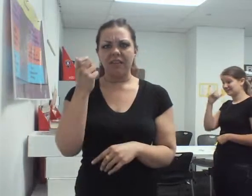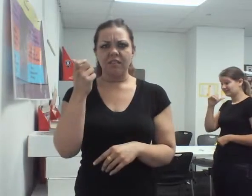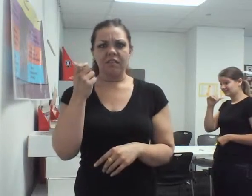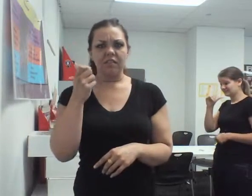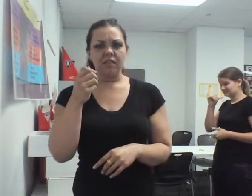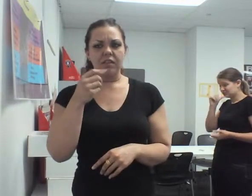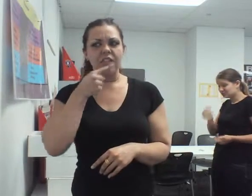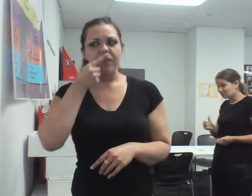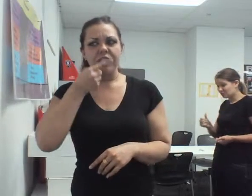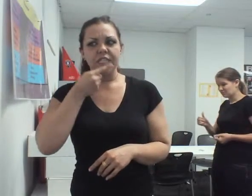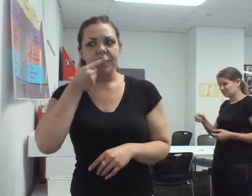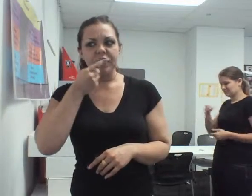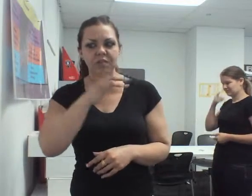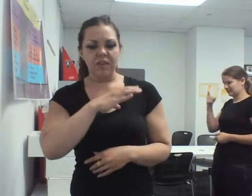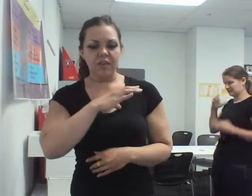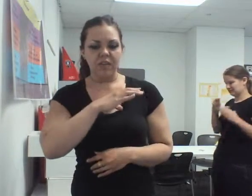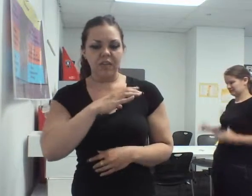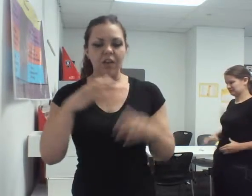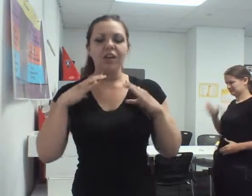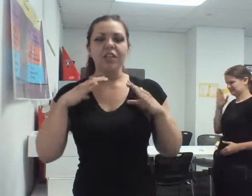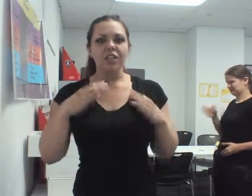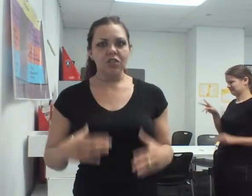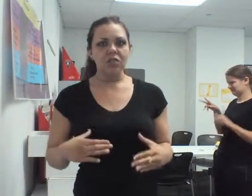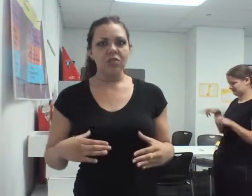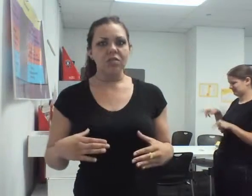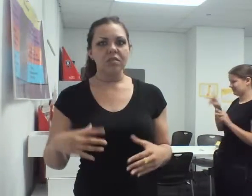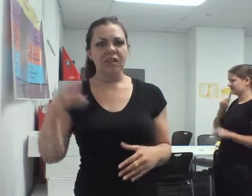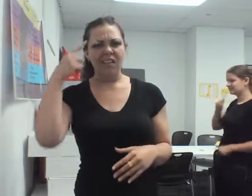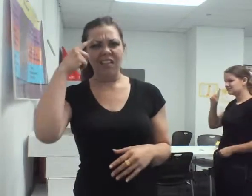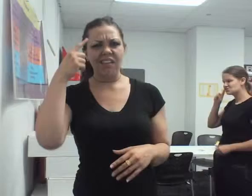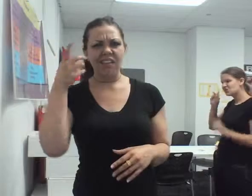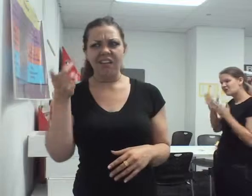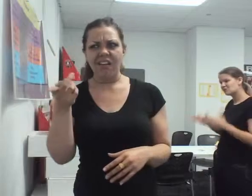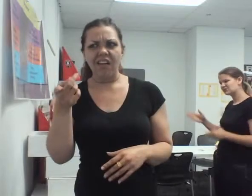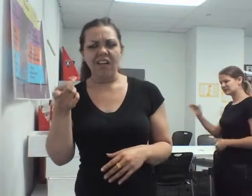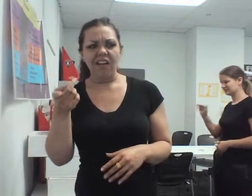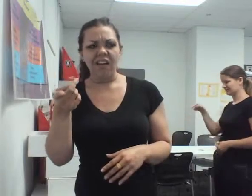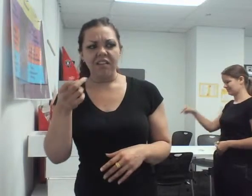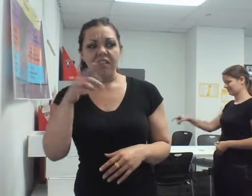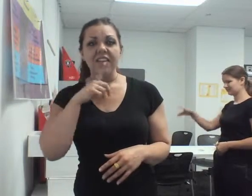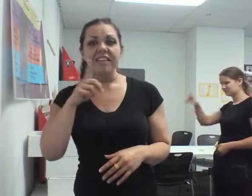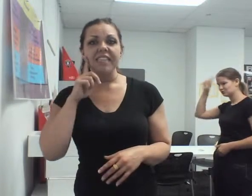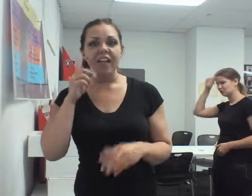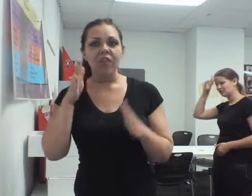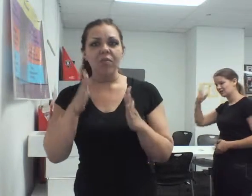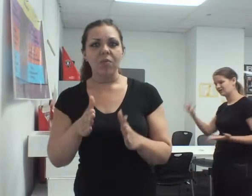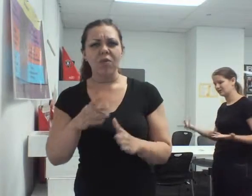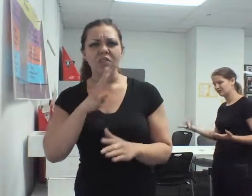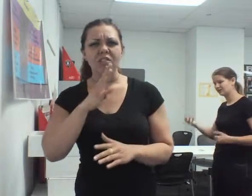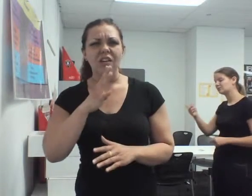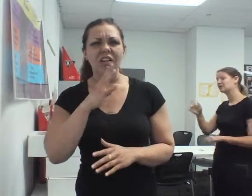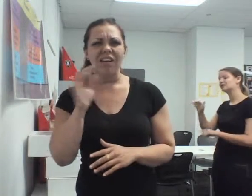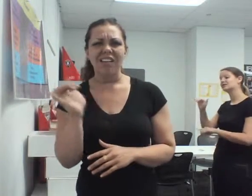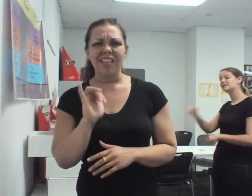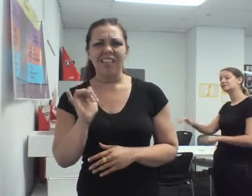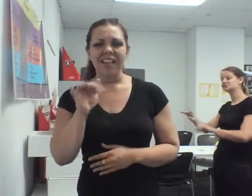like they're speaking like a kindergartner. But that's just the difference in the language. So in